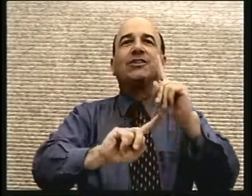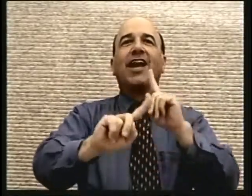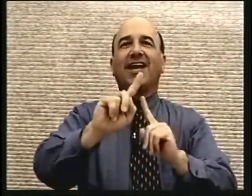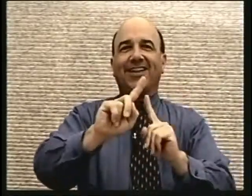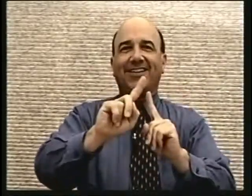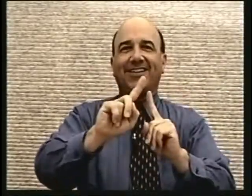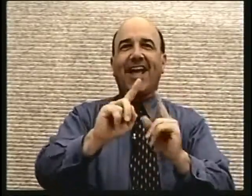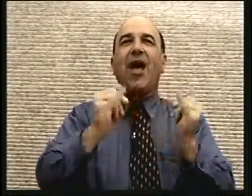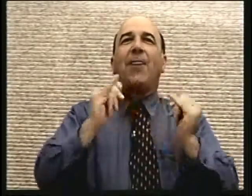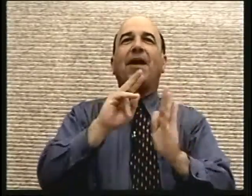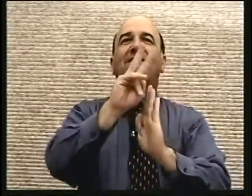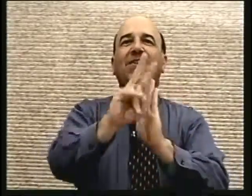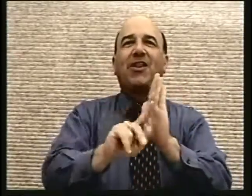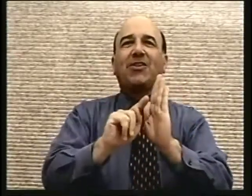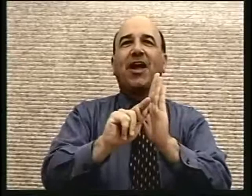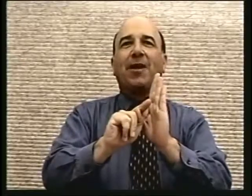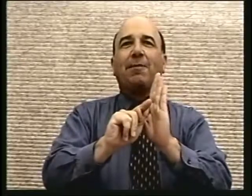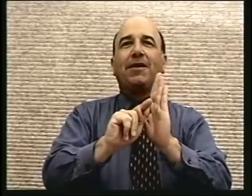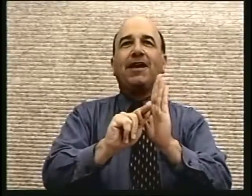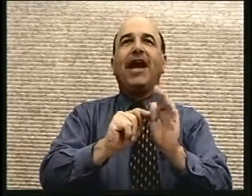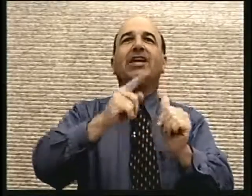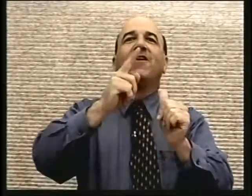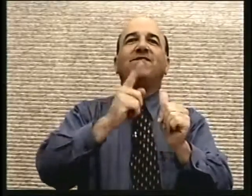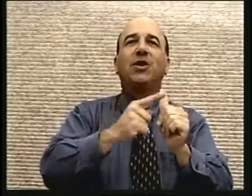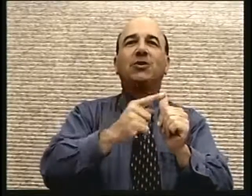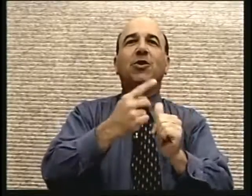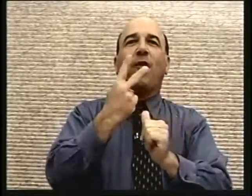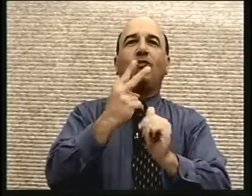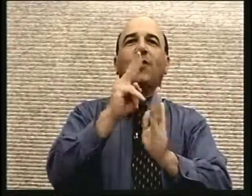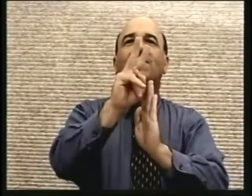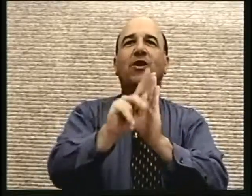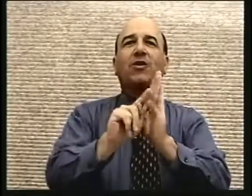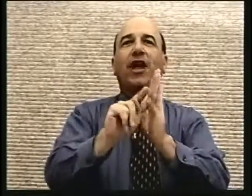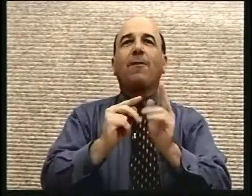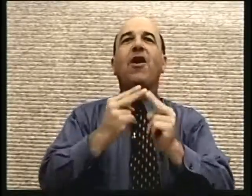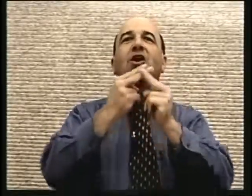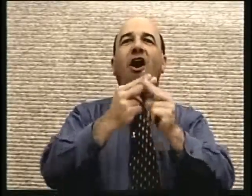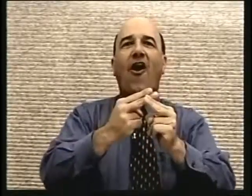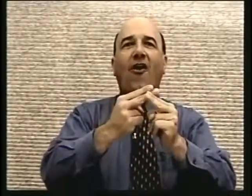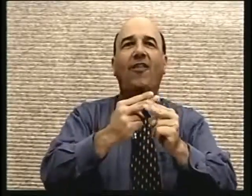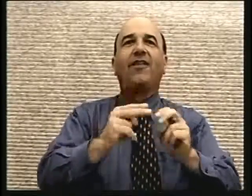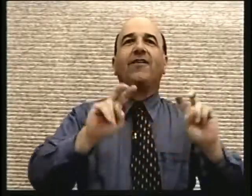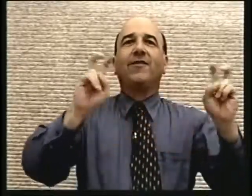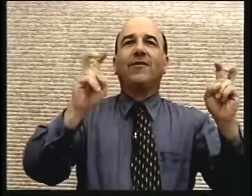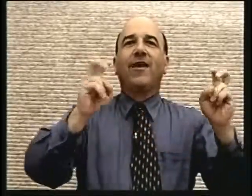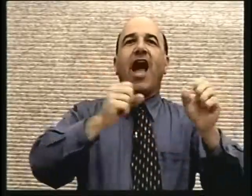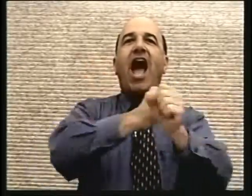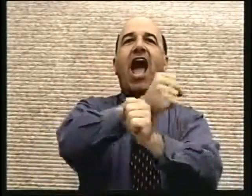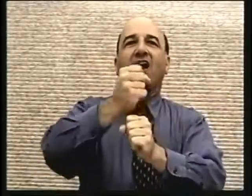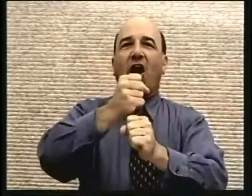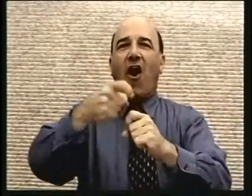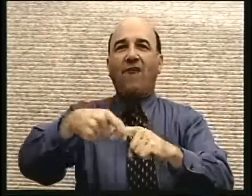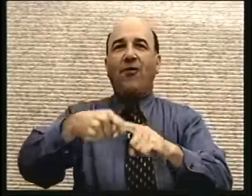Sarang. This videotape is the first of two videotapes called A Coffee